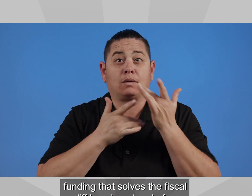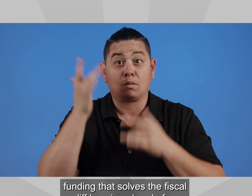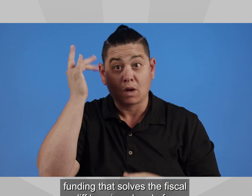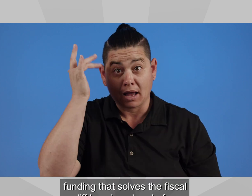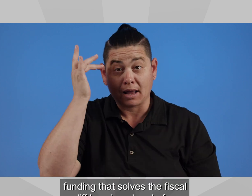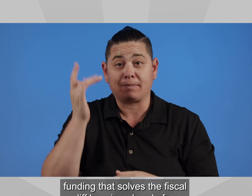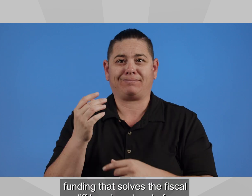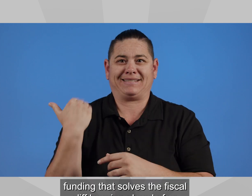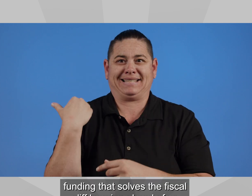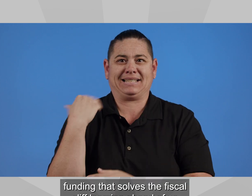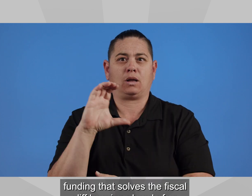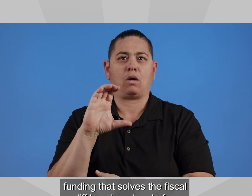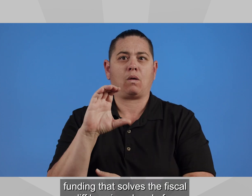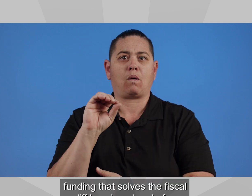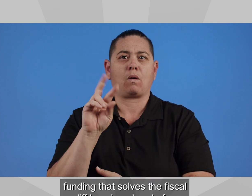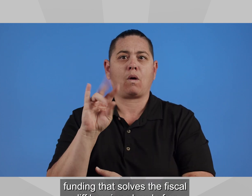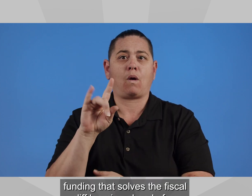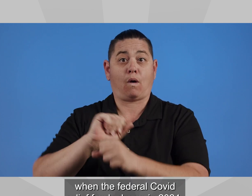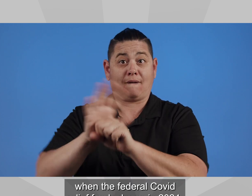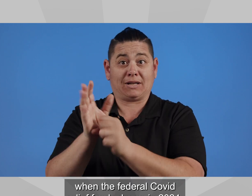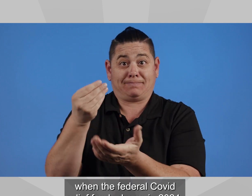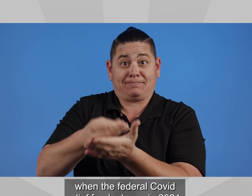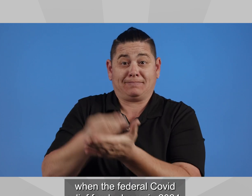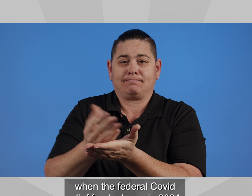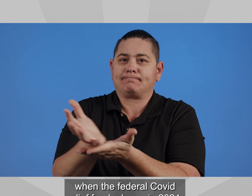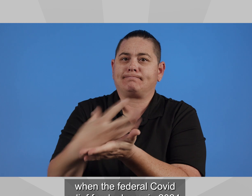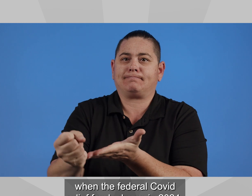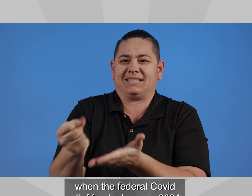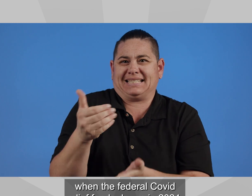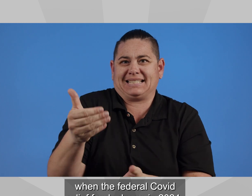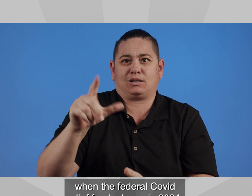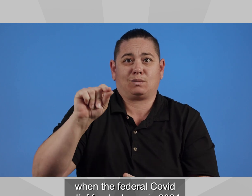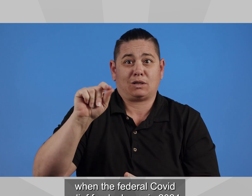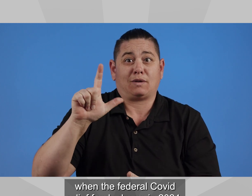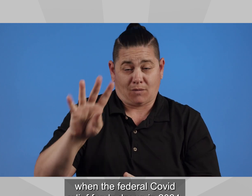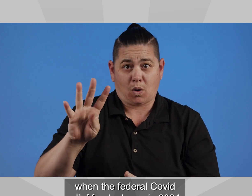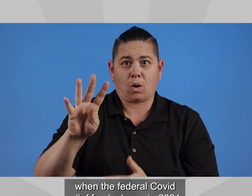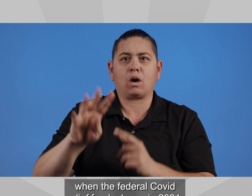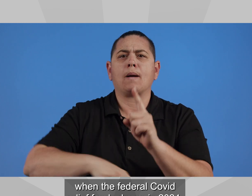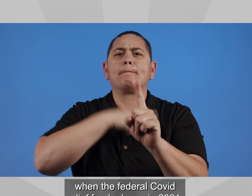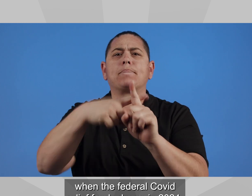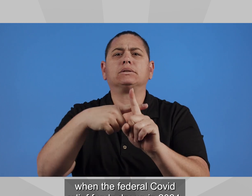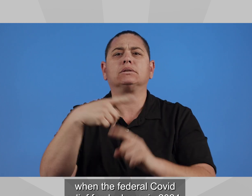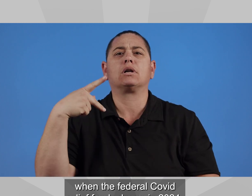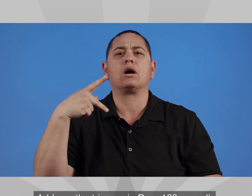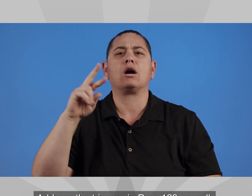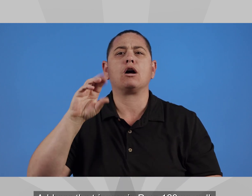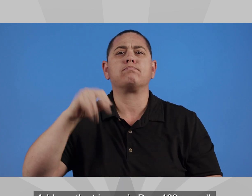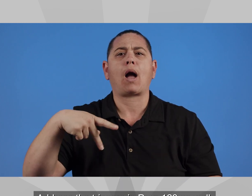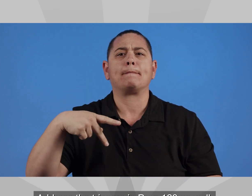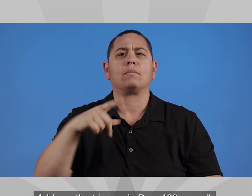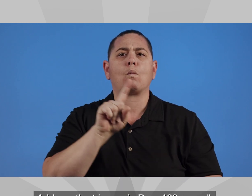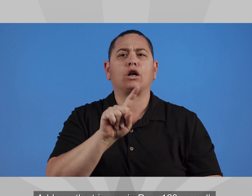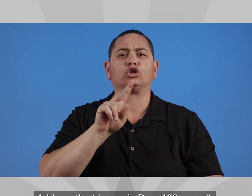Funding that solves the fiscal cliff looming ahead of us when the federal COVID relief funds dry up in 2024. Address